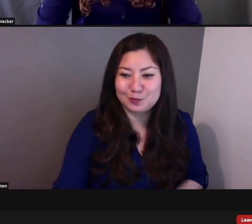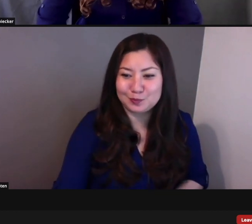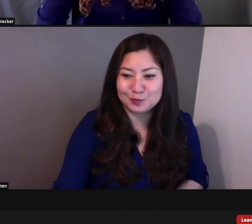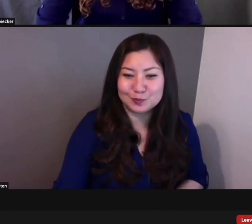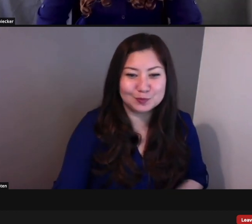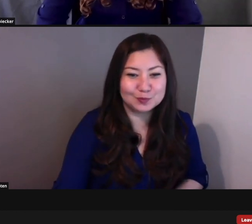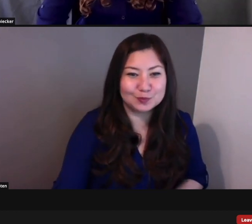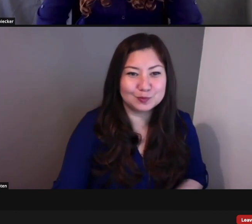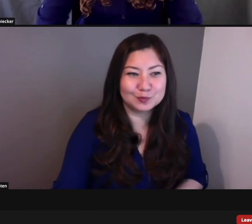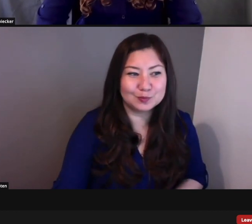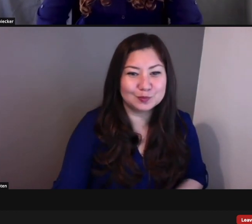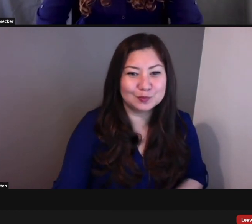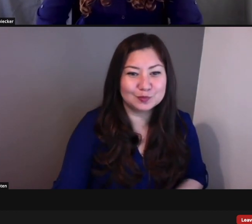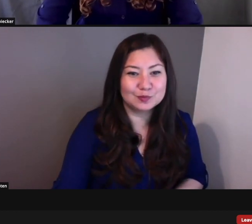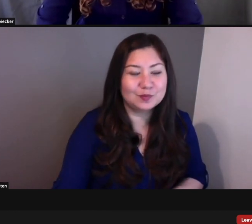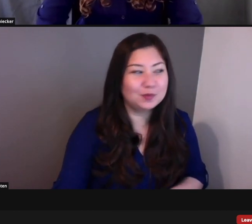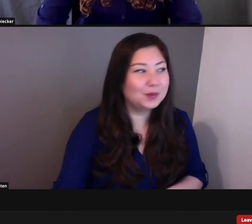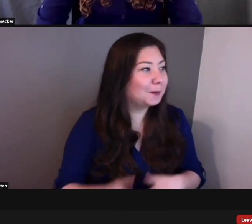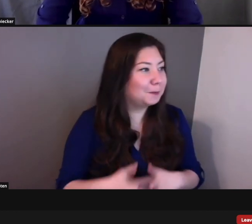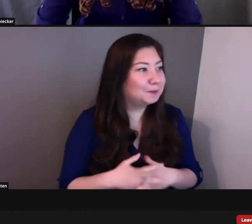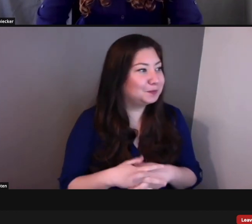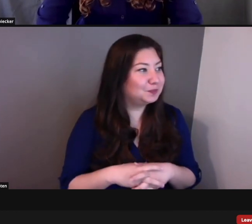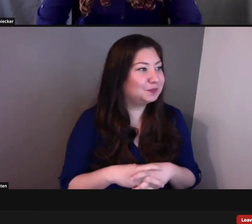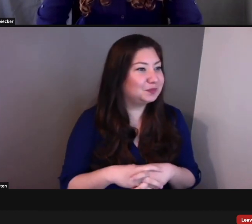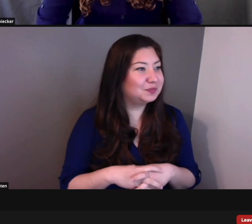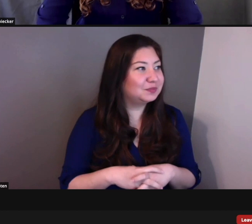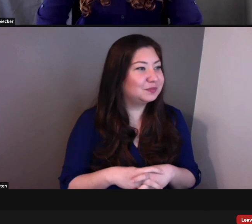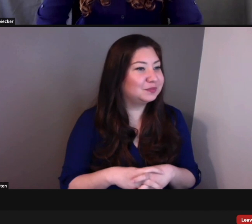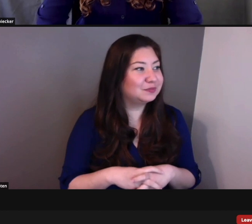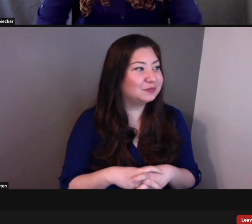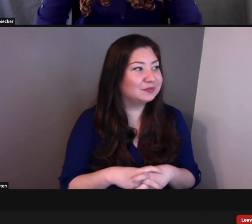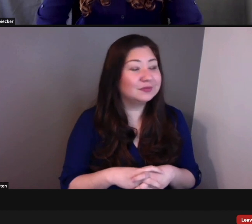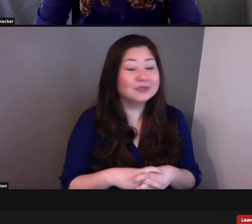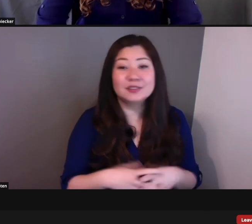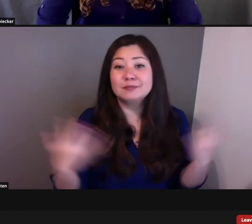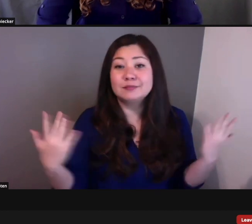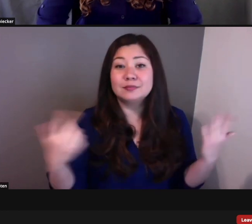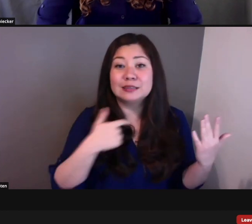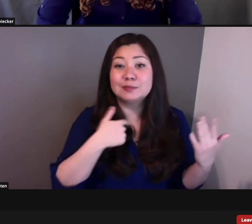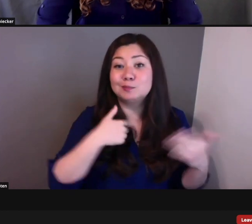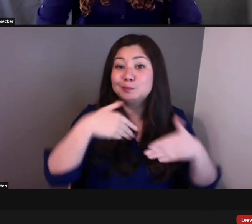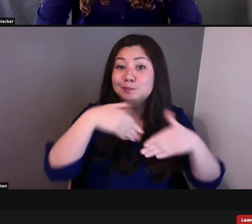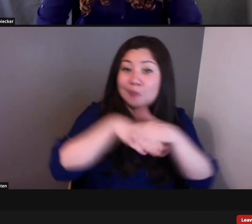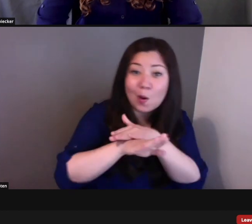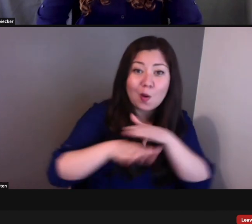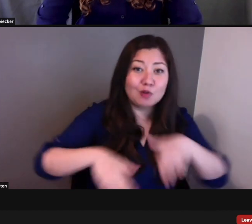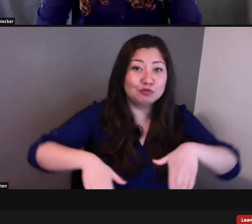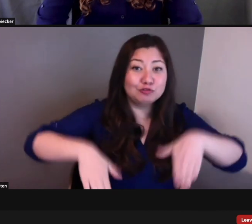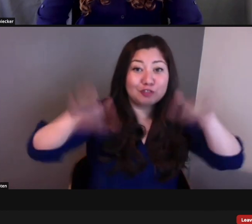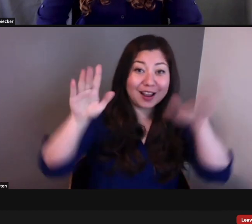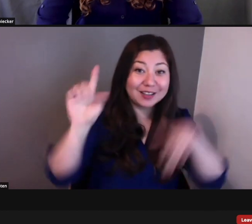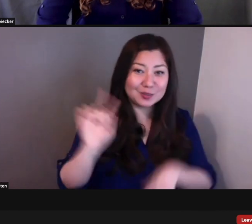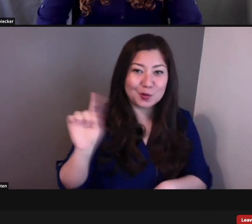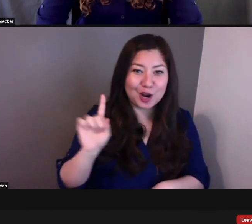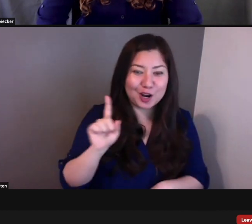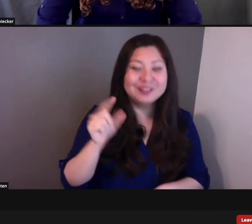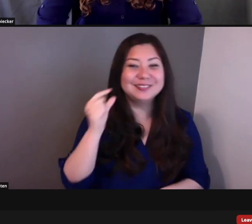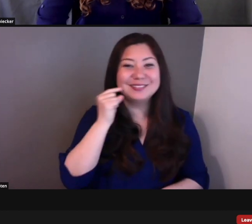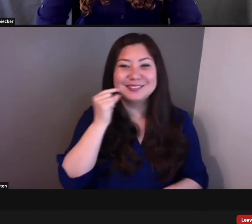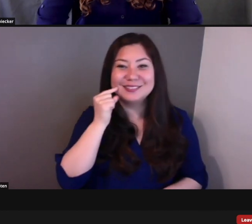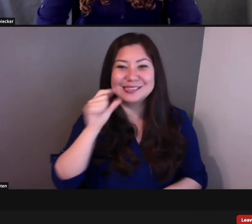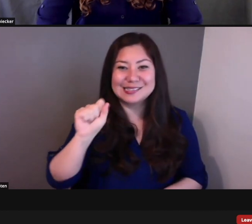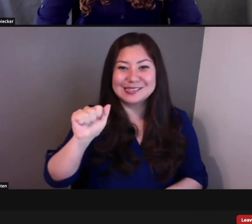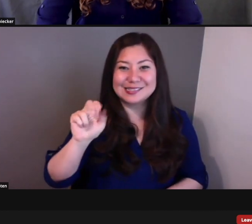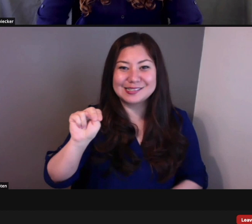All right, 77% say yes, you love STEM. 52% say and 1 says no, they do not like